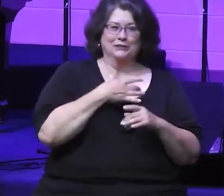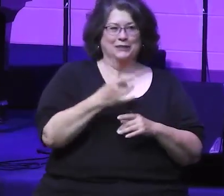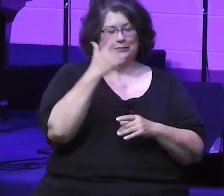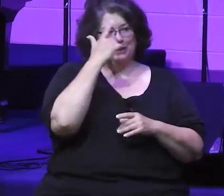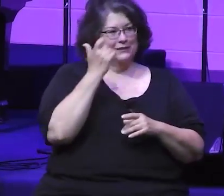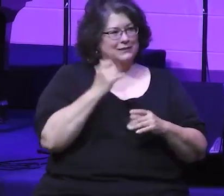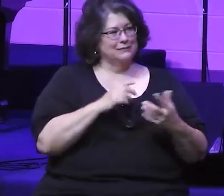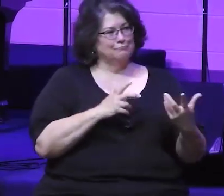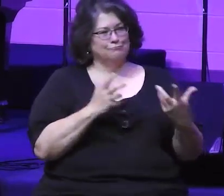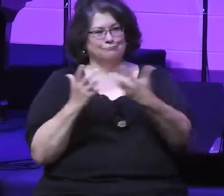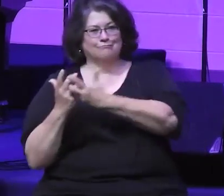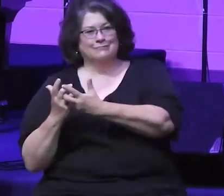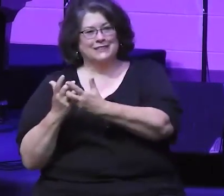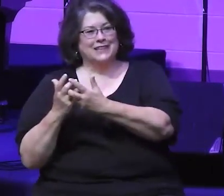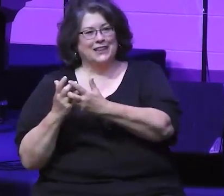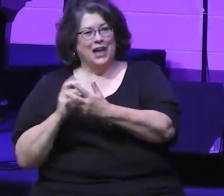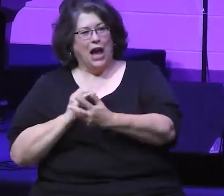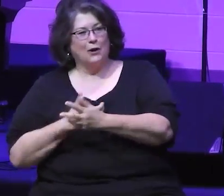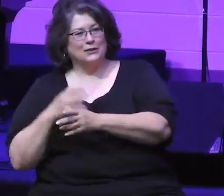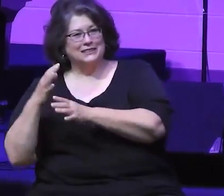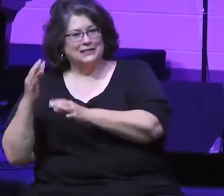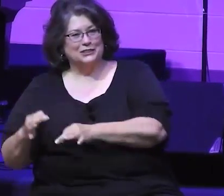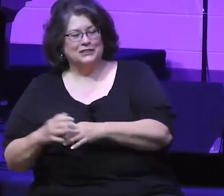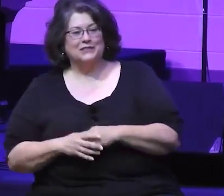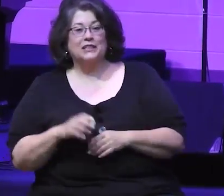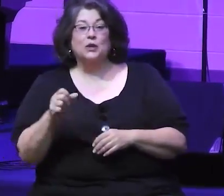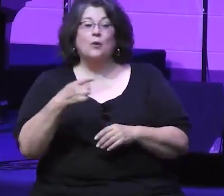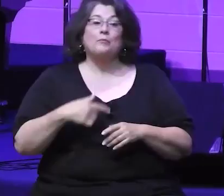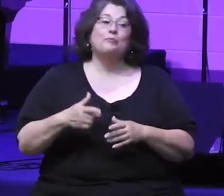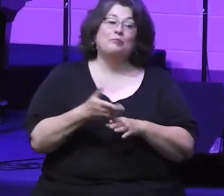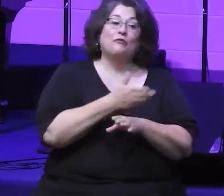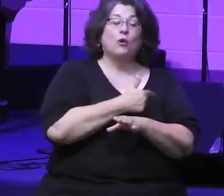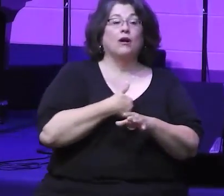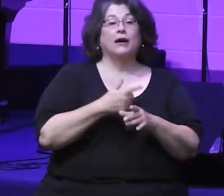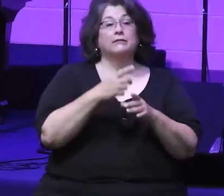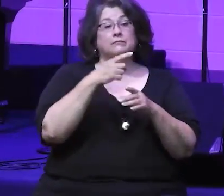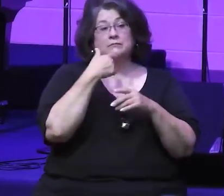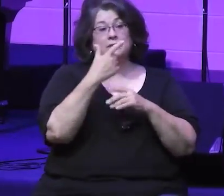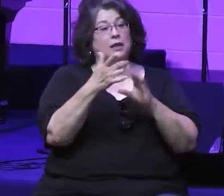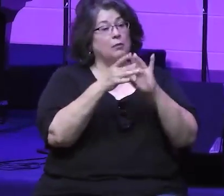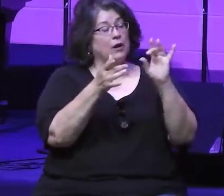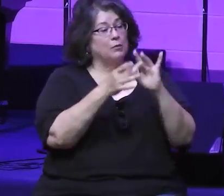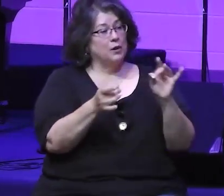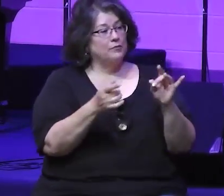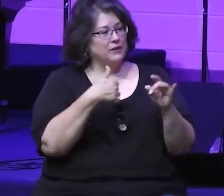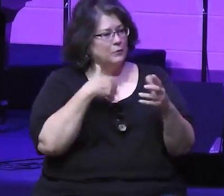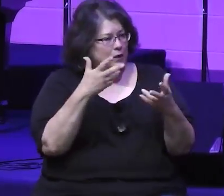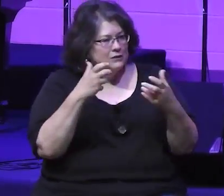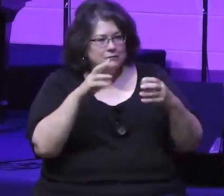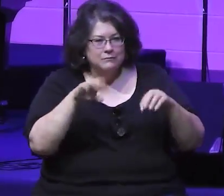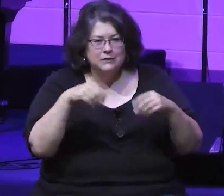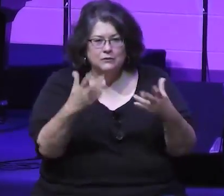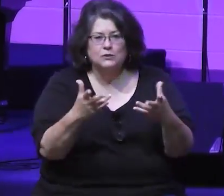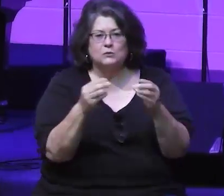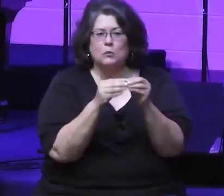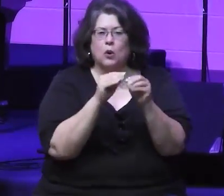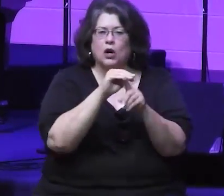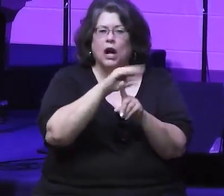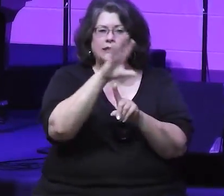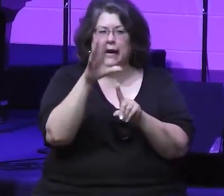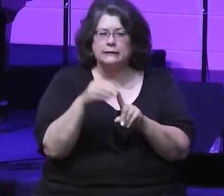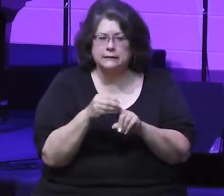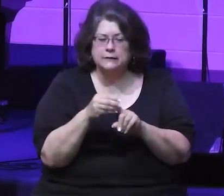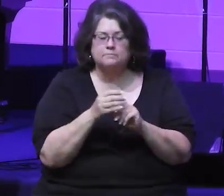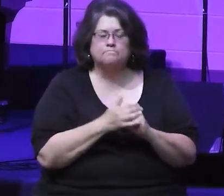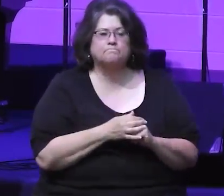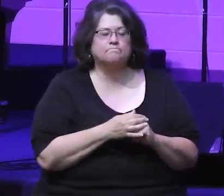month. Before getting to the parable, let me give us just a little bit of a context today. in terms of